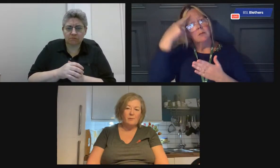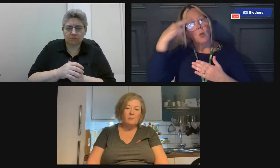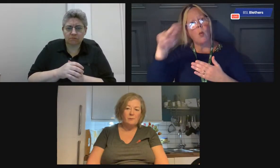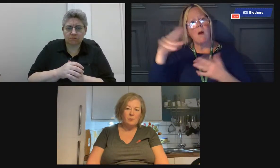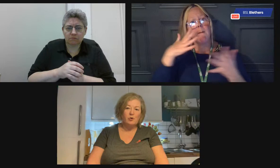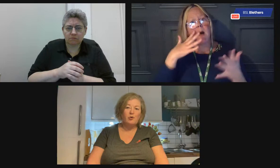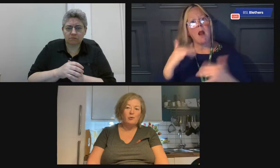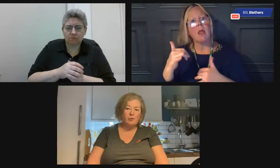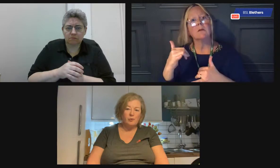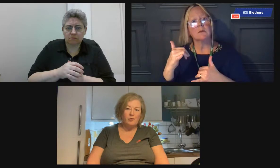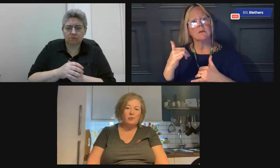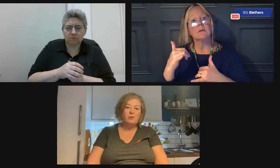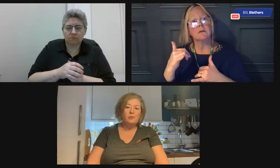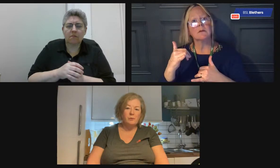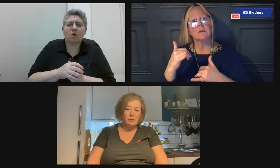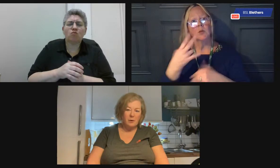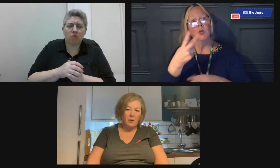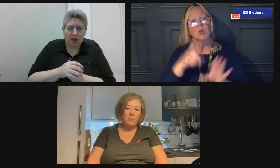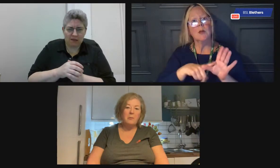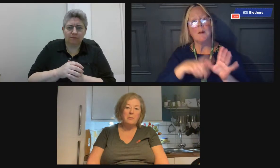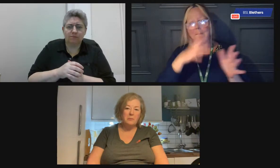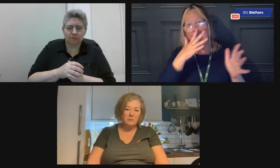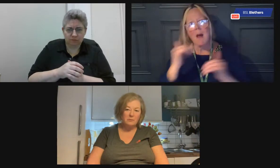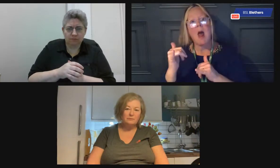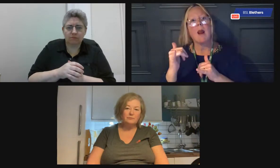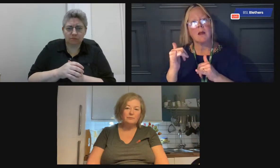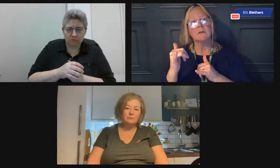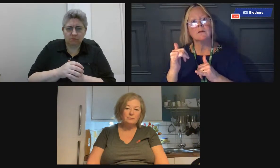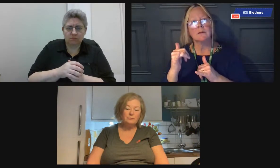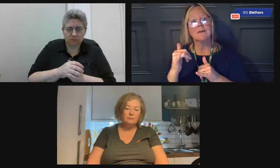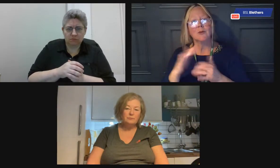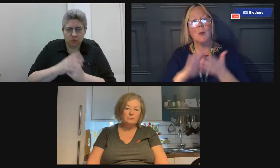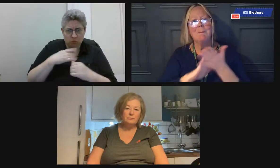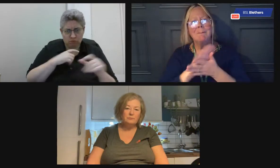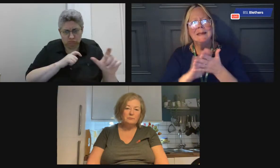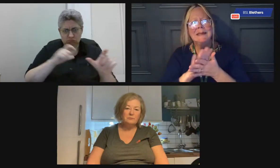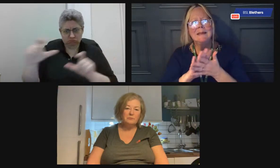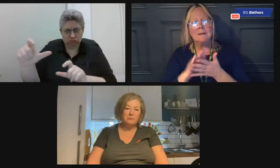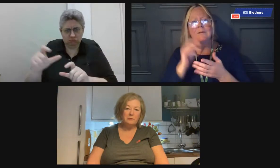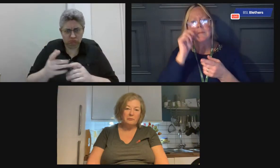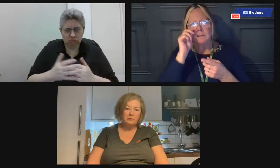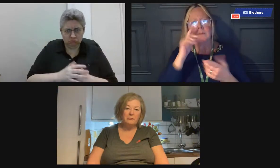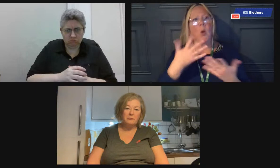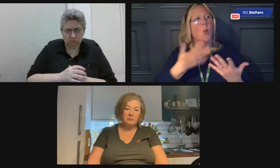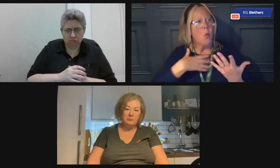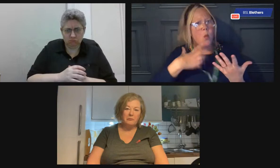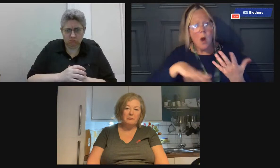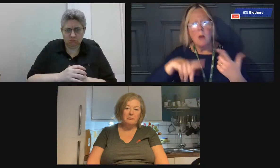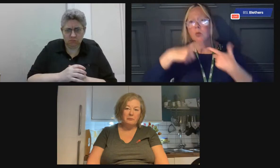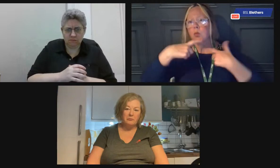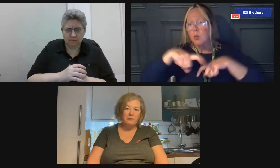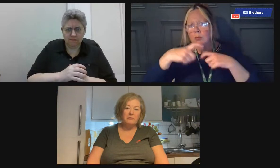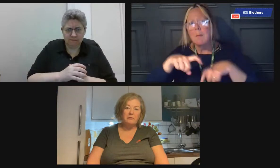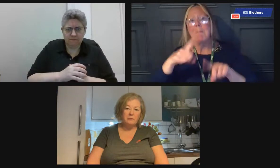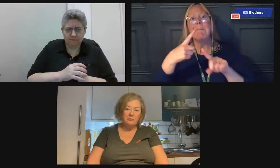improve your access to hospices, because we're officially a kind of pilot project here.